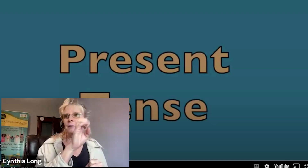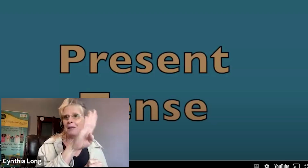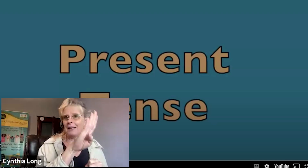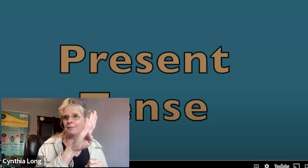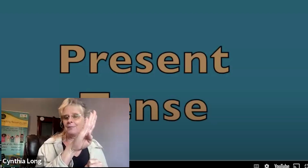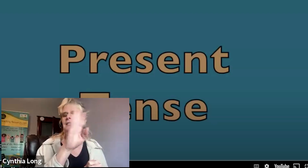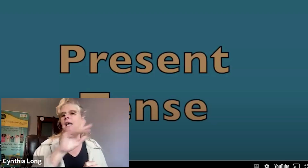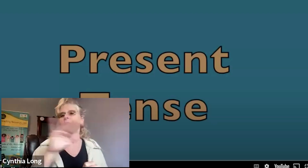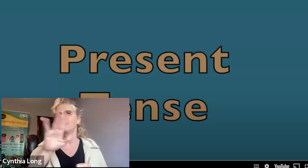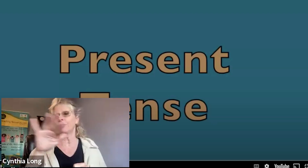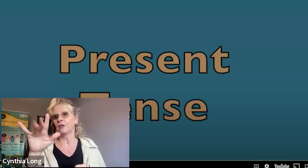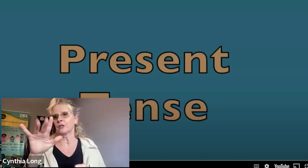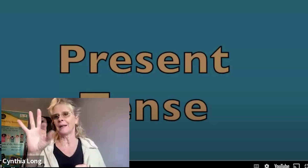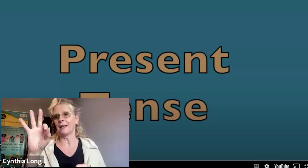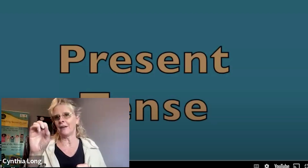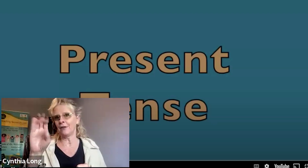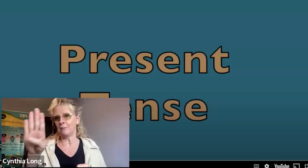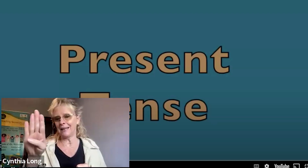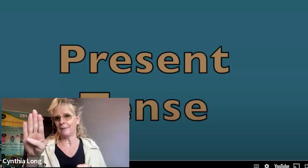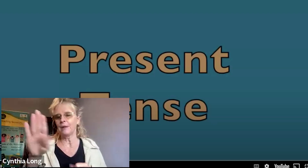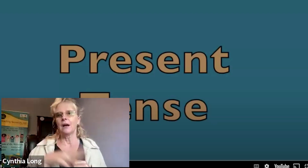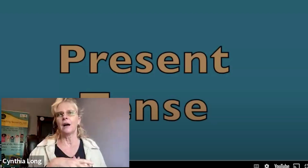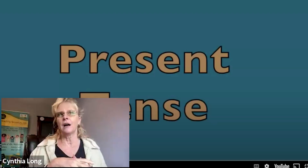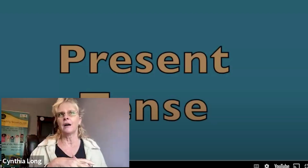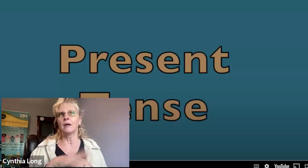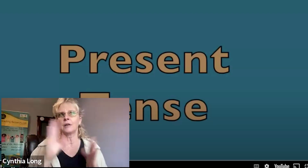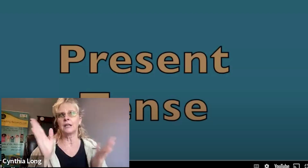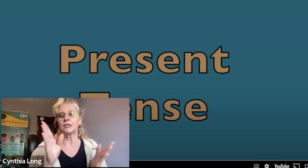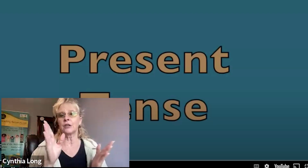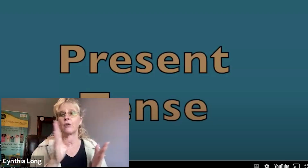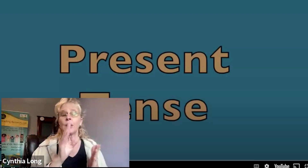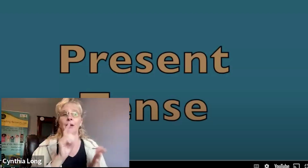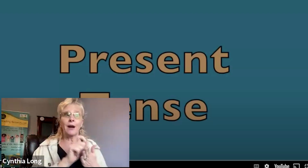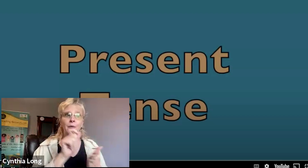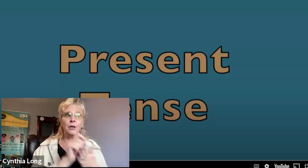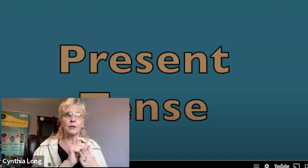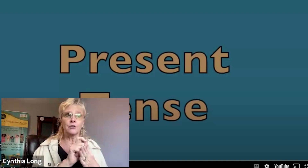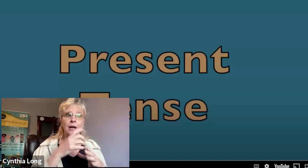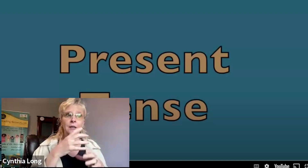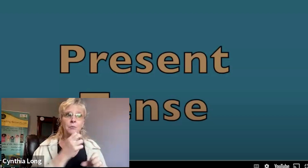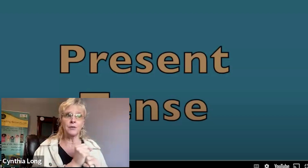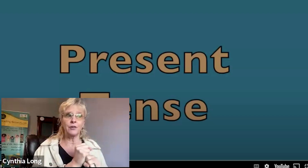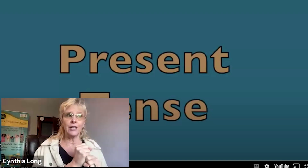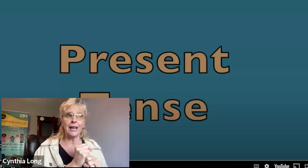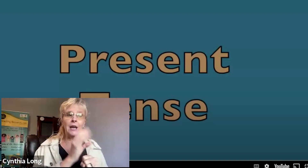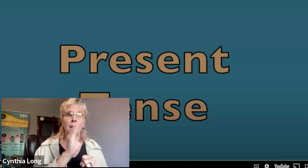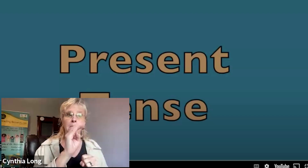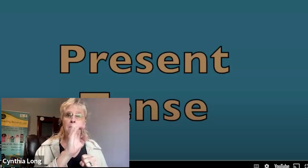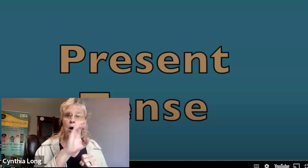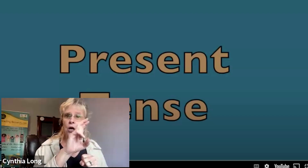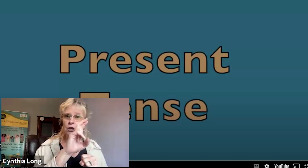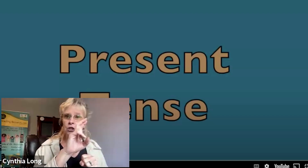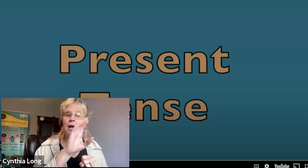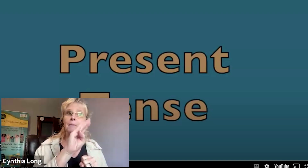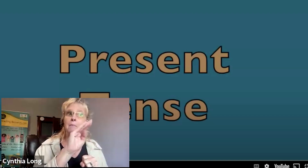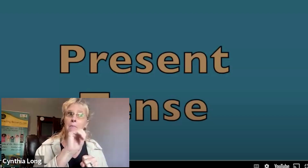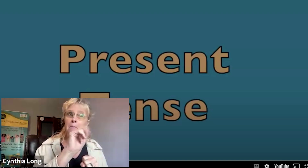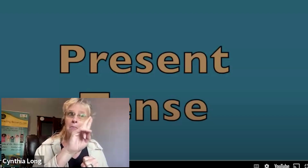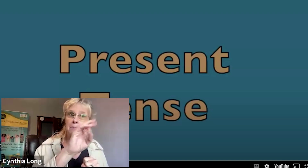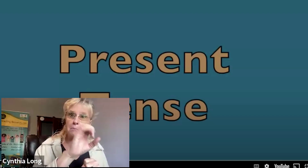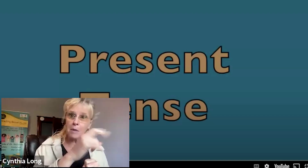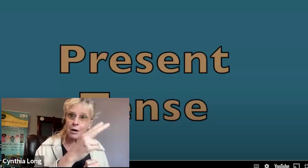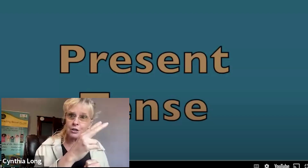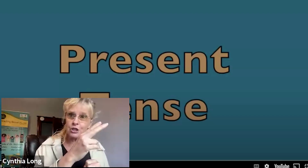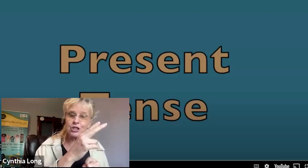would write FEB. Same with finger spelling, FEB. yeah. And so if I were to try to abbreviate March,